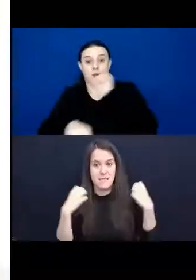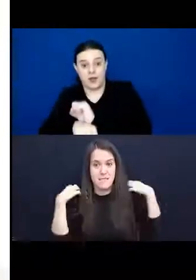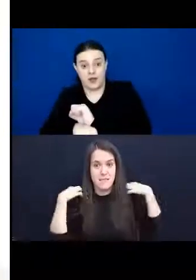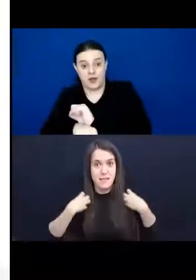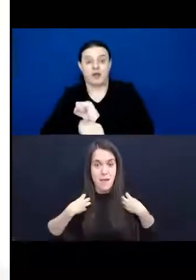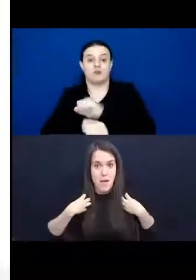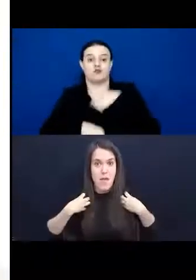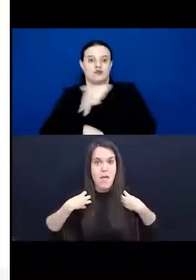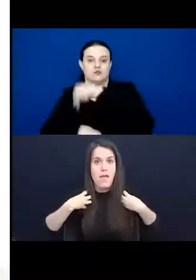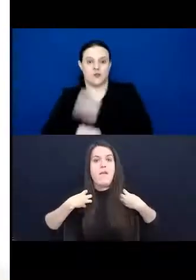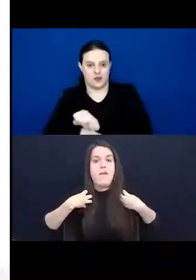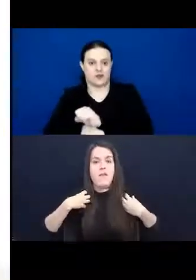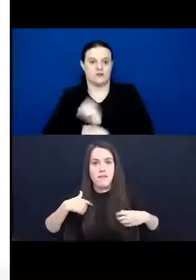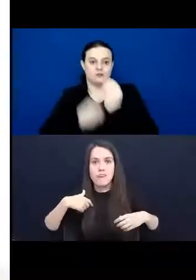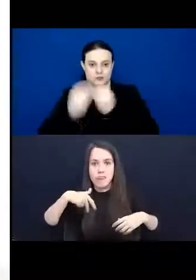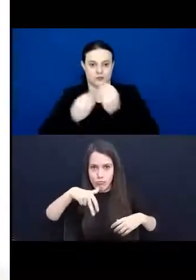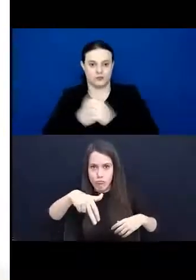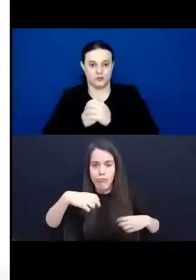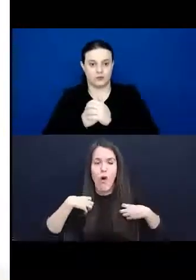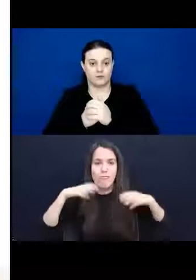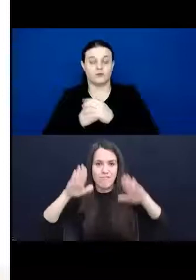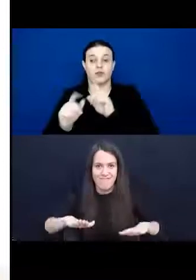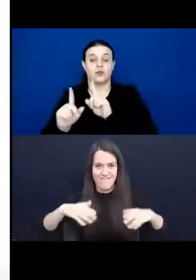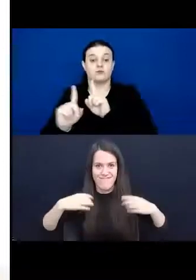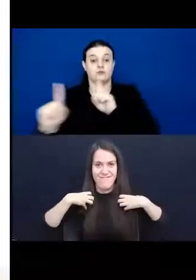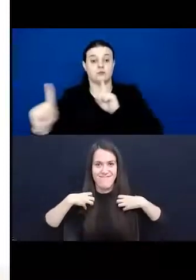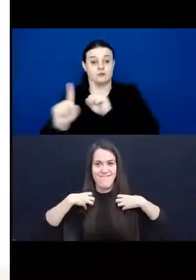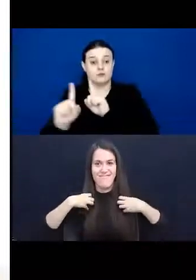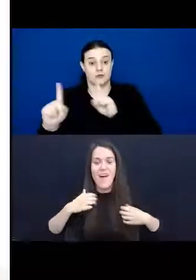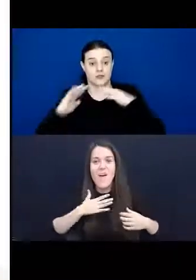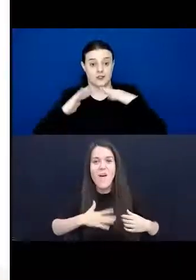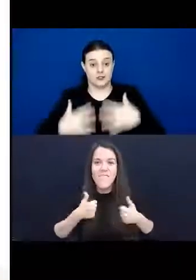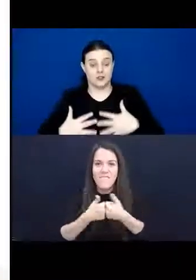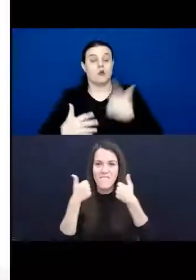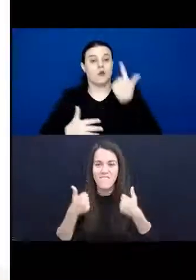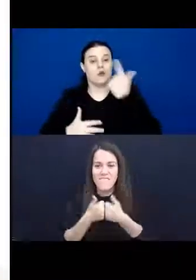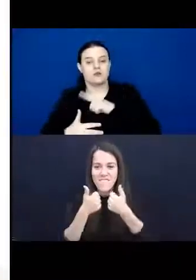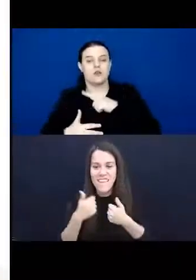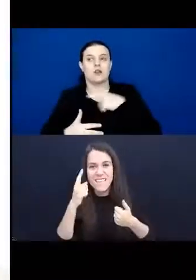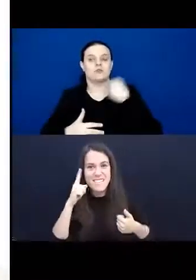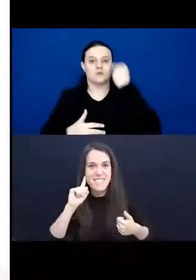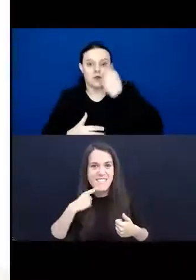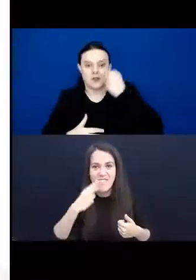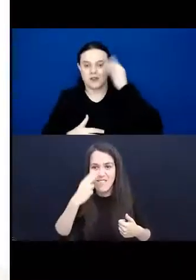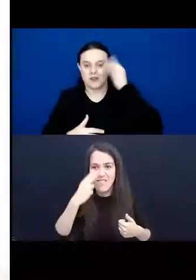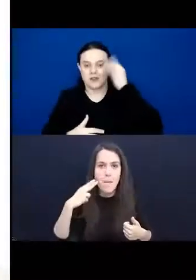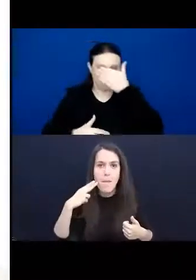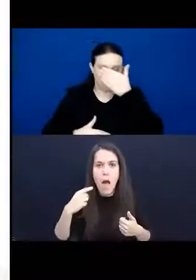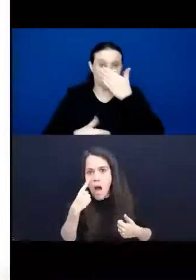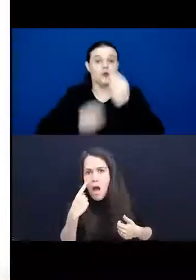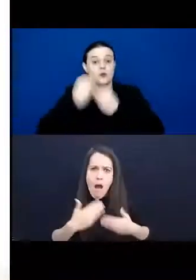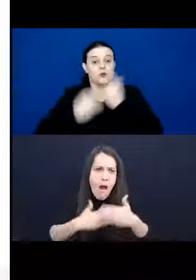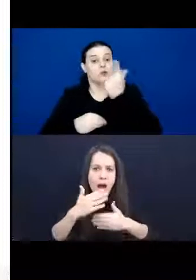walking. With Keep Your Distance, we aim to create a playful experience to the deafblind community by exploring the potential